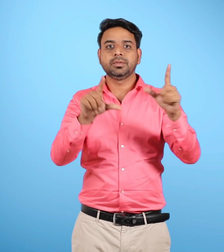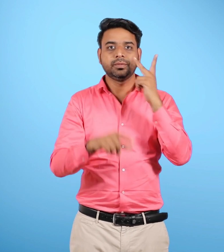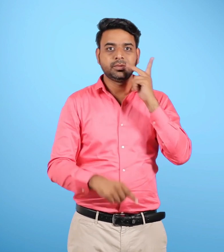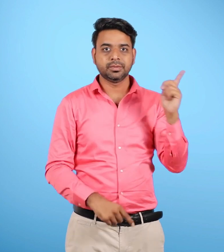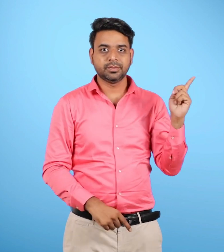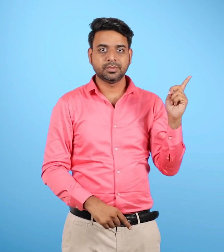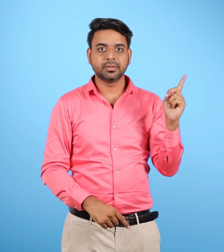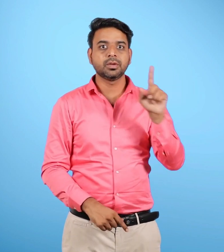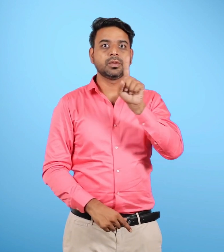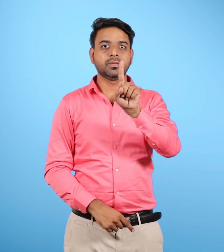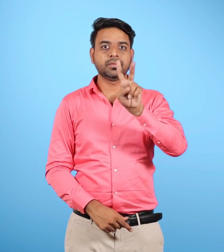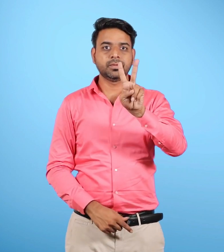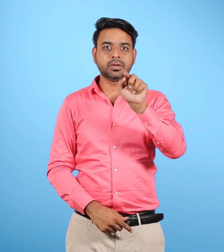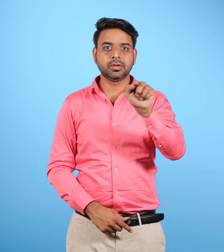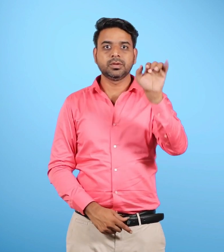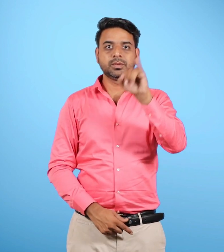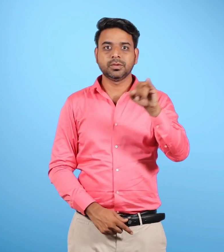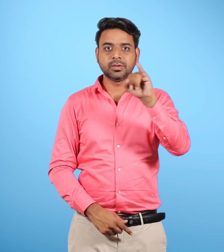As shown in figure 12.6.